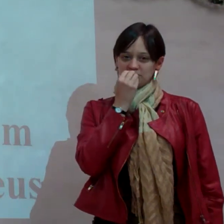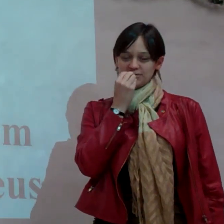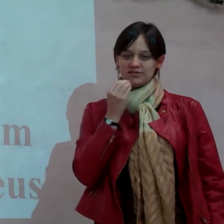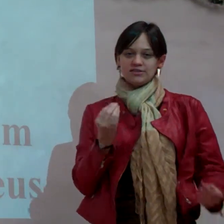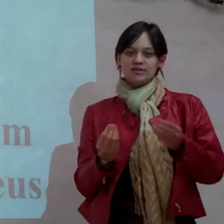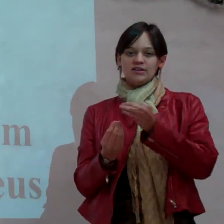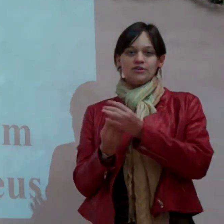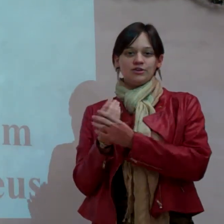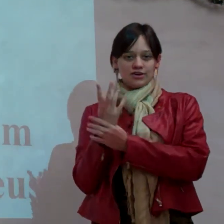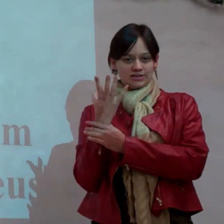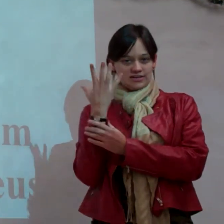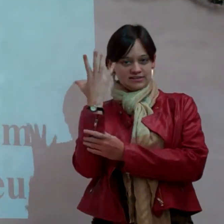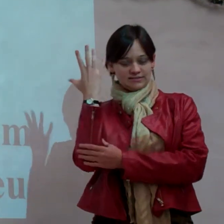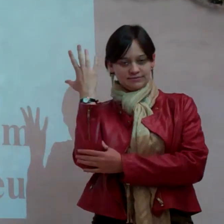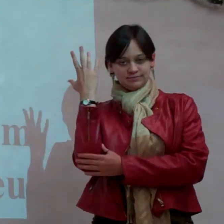cibus crescant.